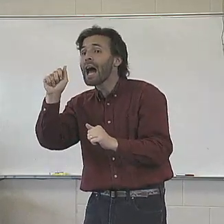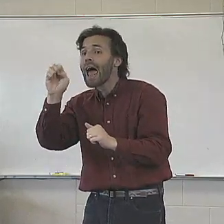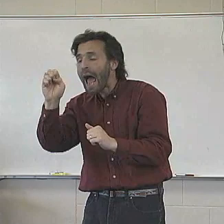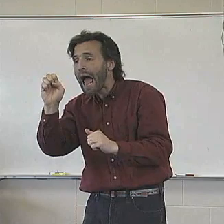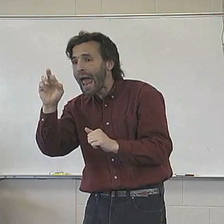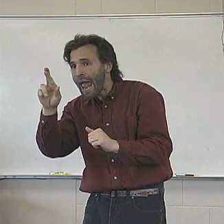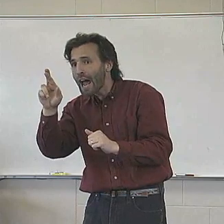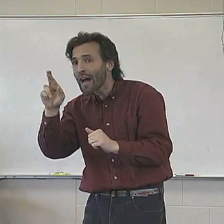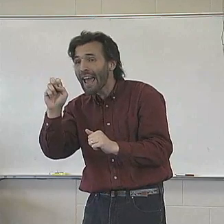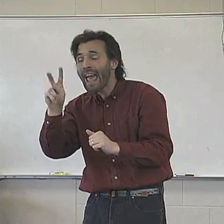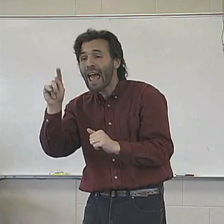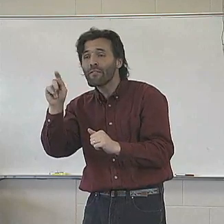eventyret